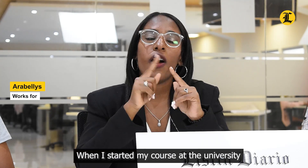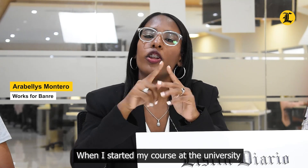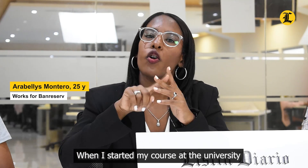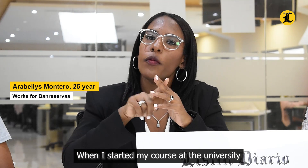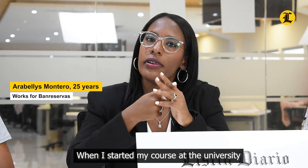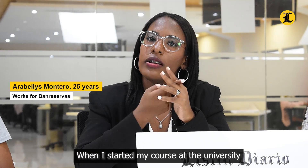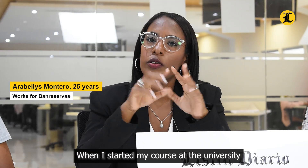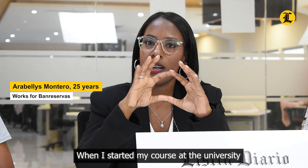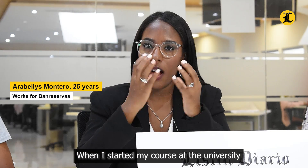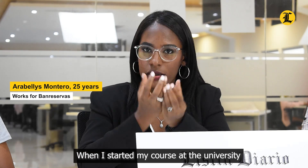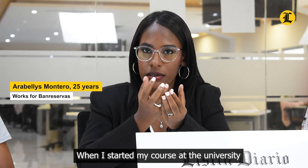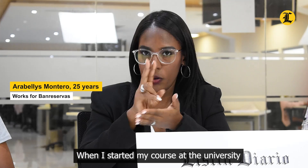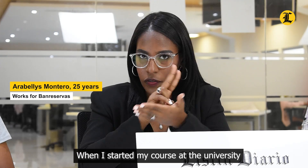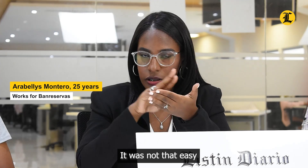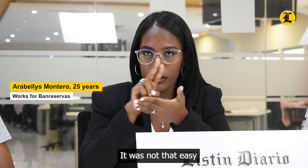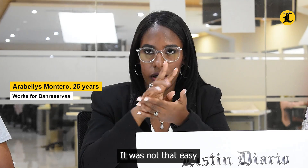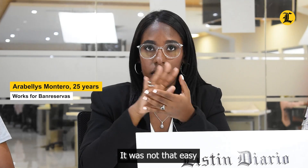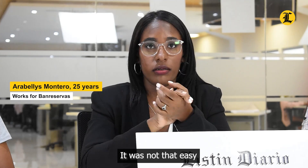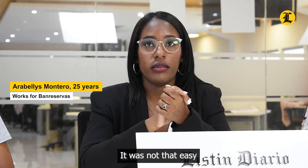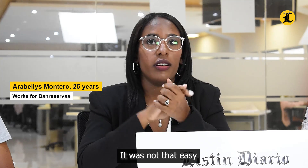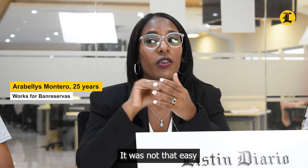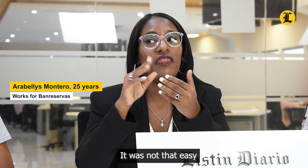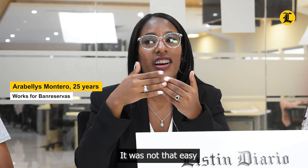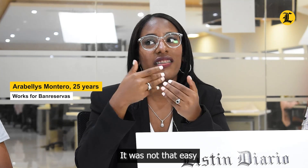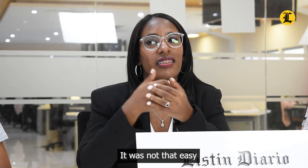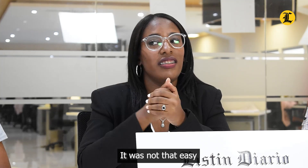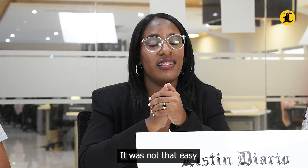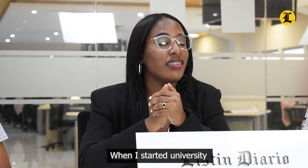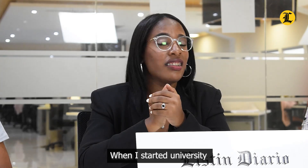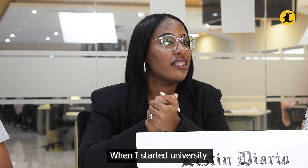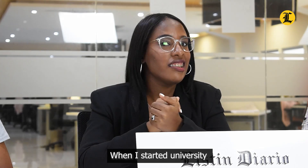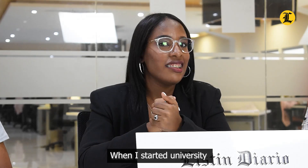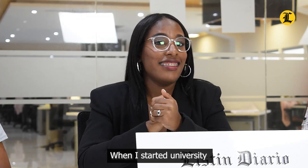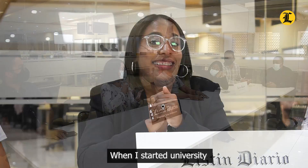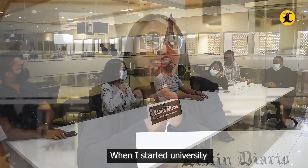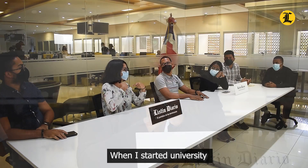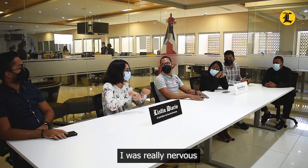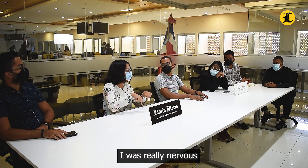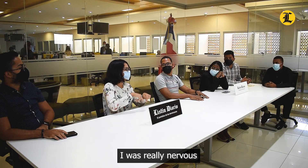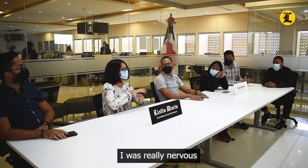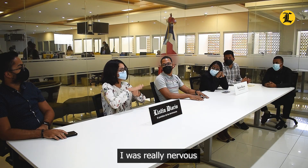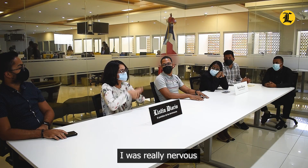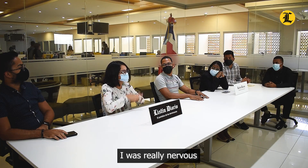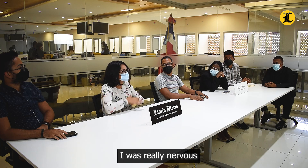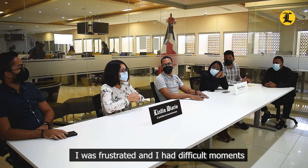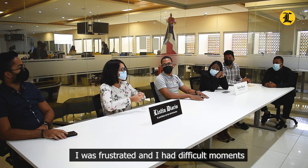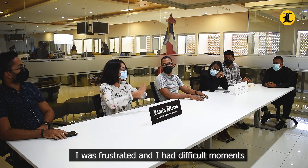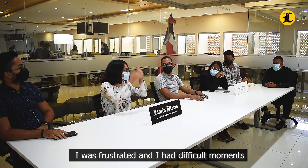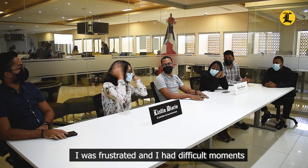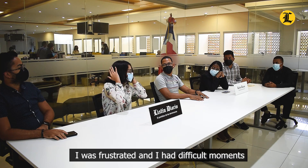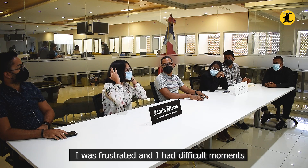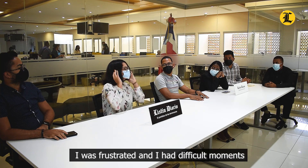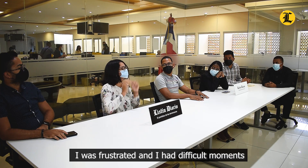When I started my course at the university, it was not that easy. When I started university, I was really nervous. I